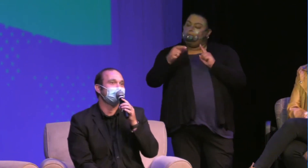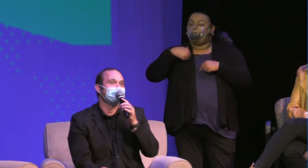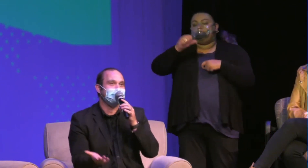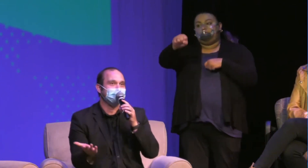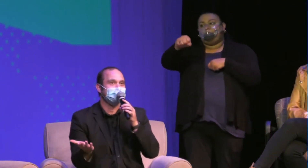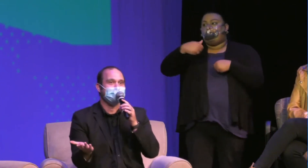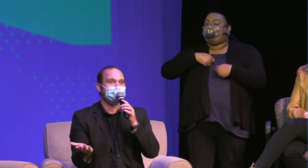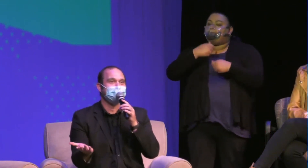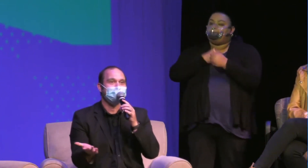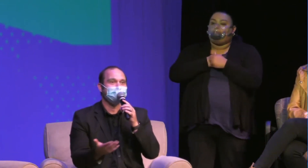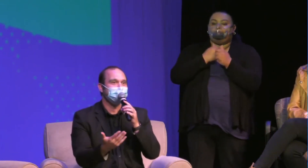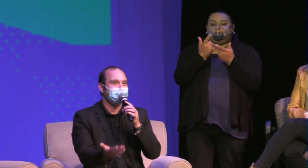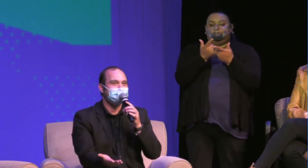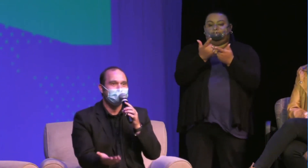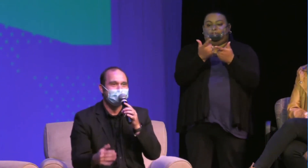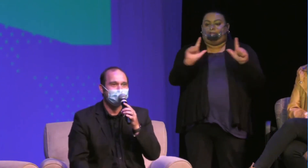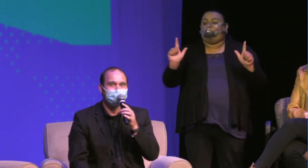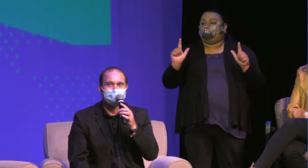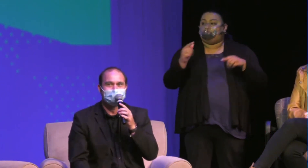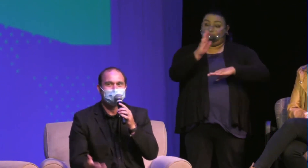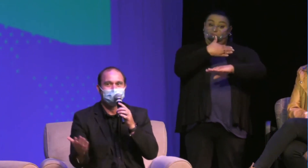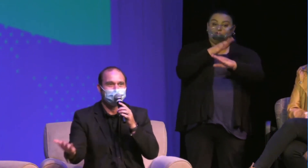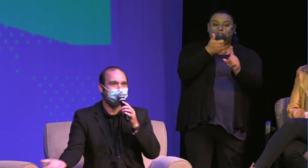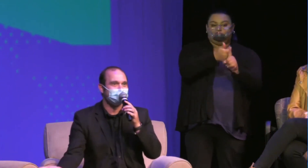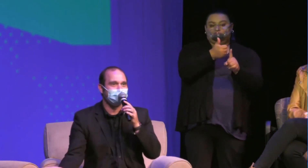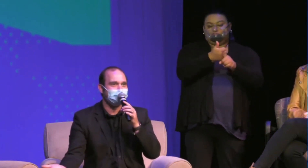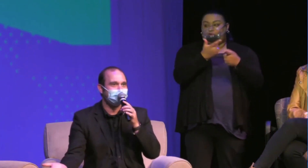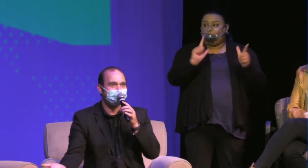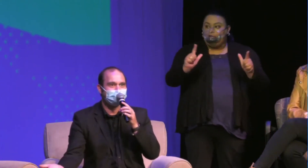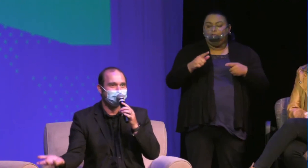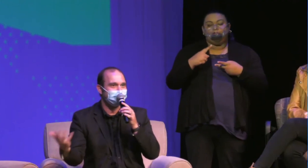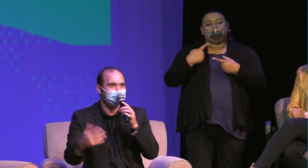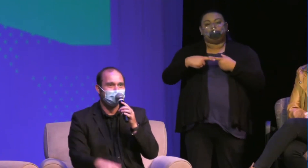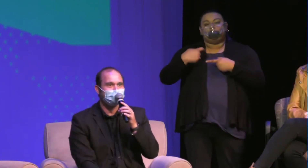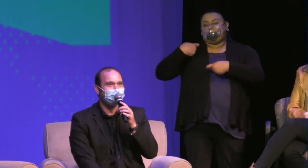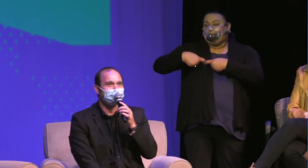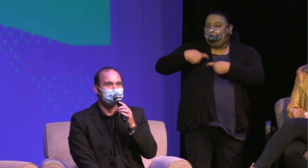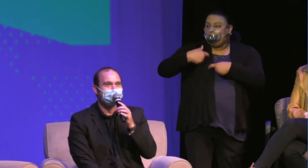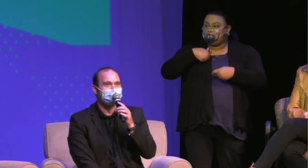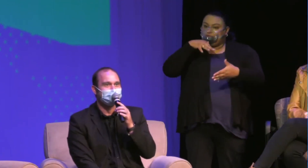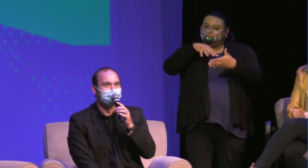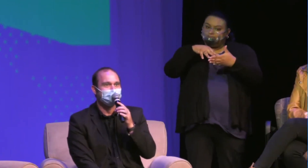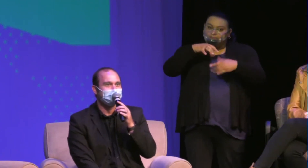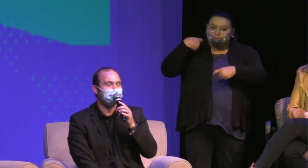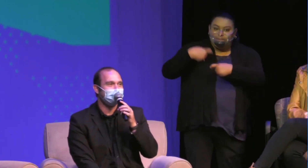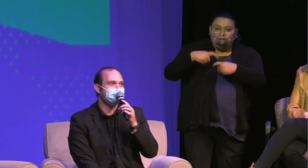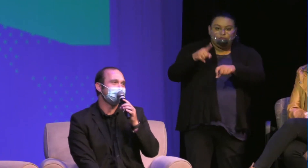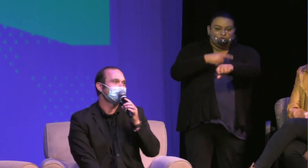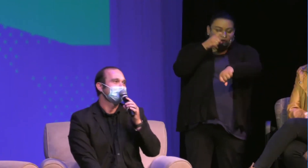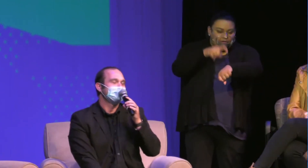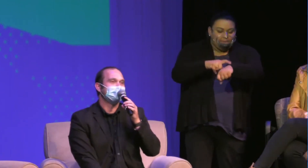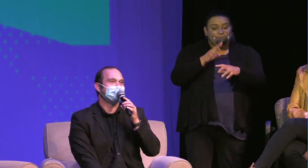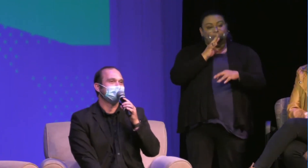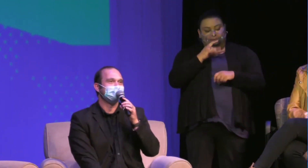I love language anyway. Music is a language. I love Spanish. I studied Spanish for a long time, so I speak